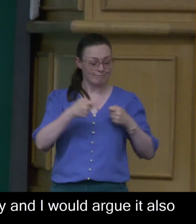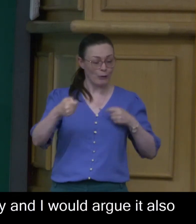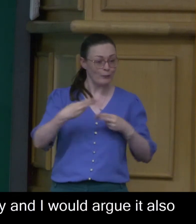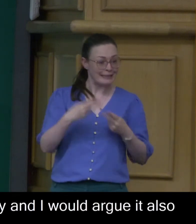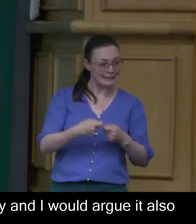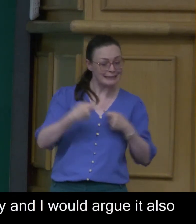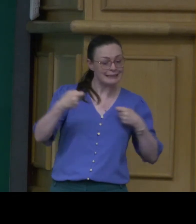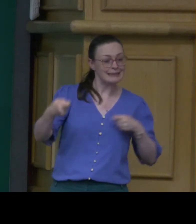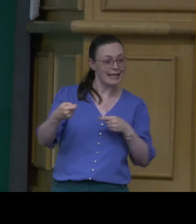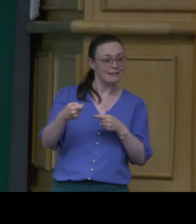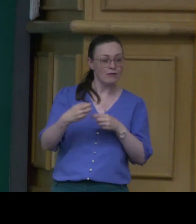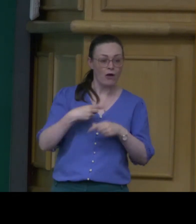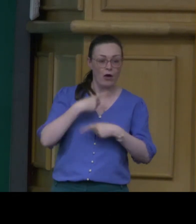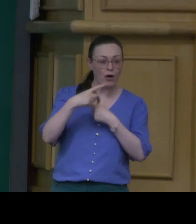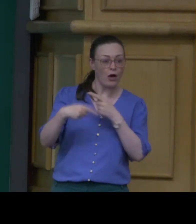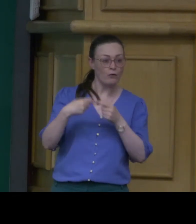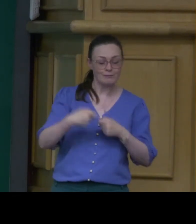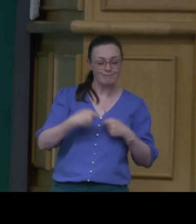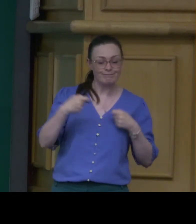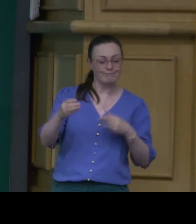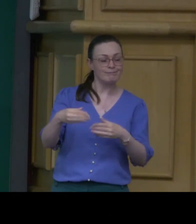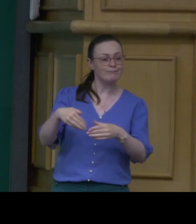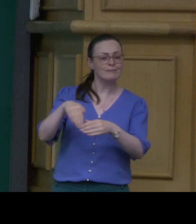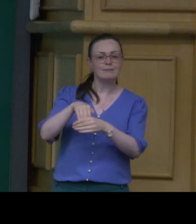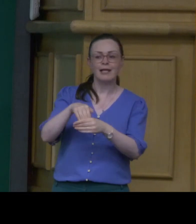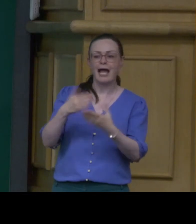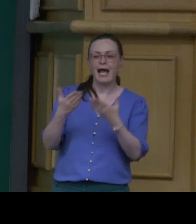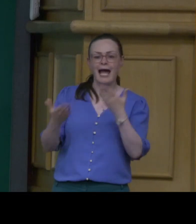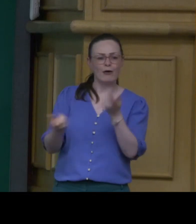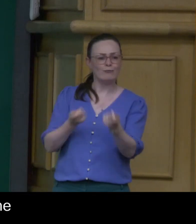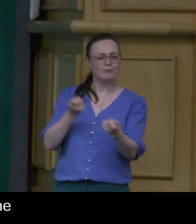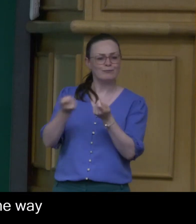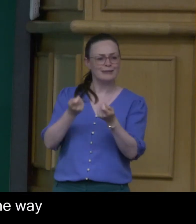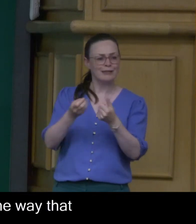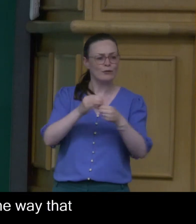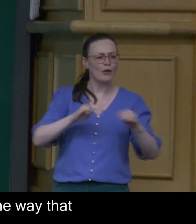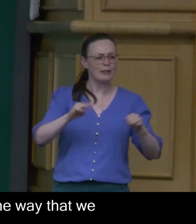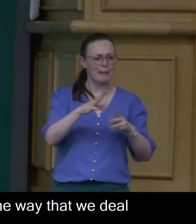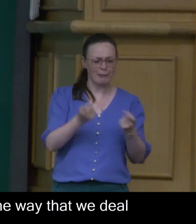needs to extend at all times, to the way that we deal with each other,